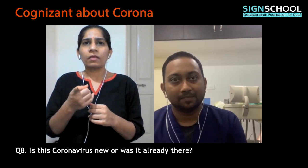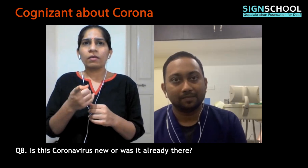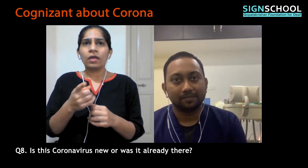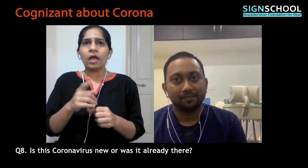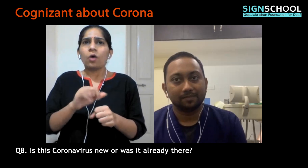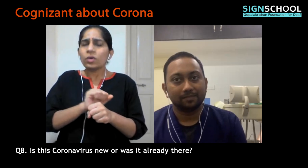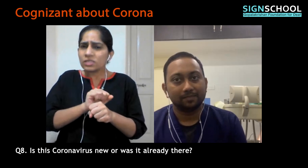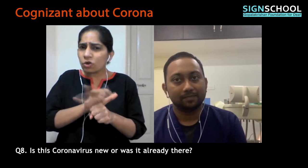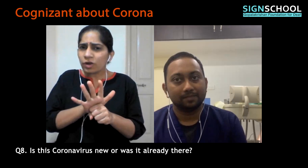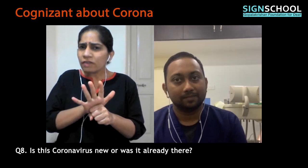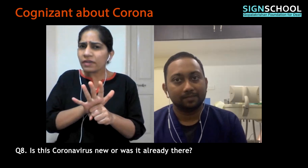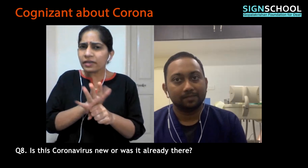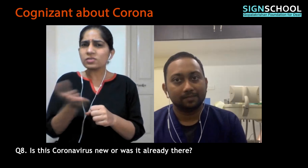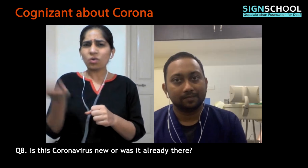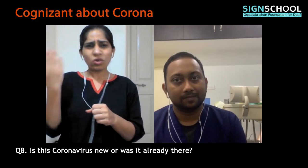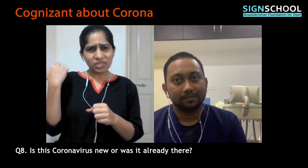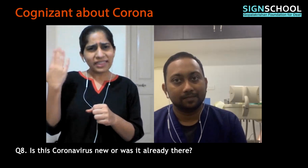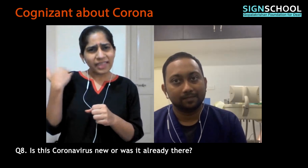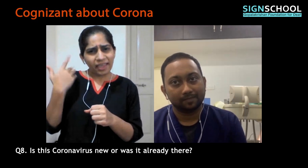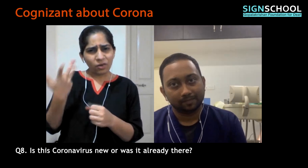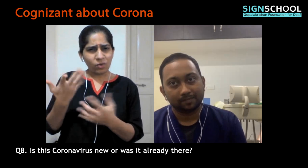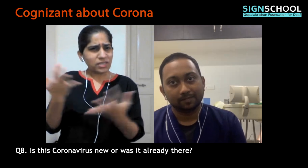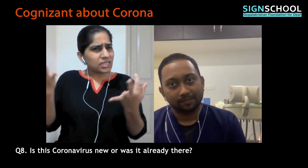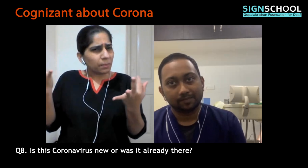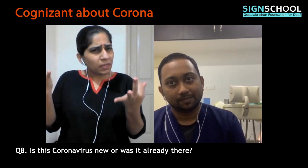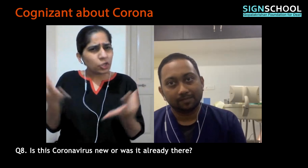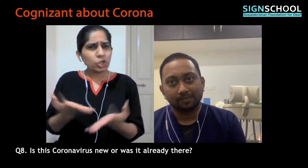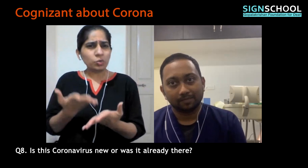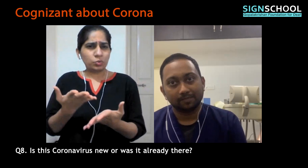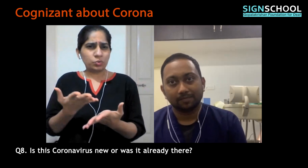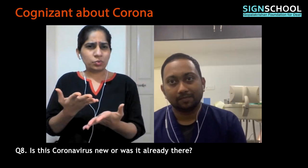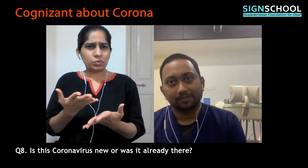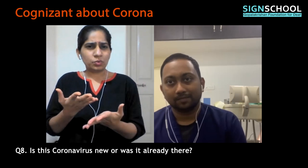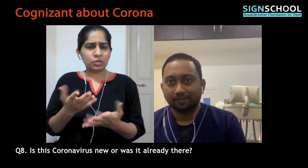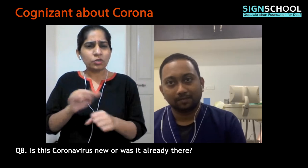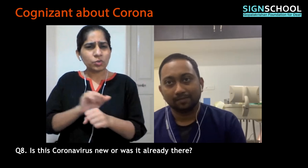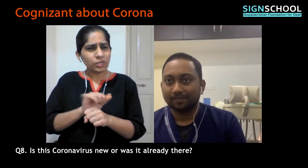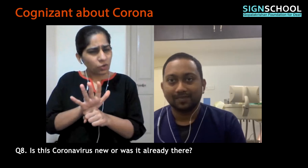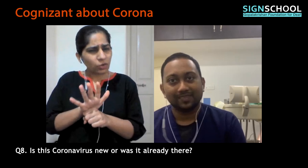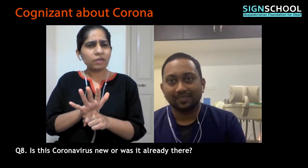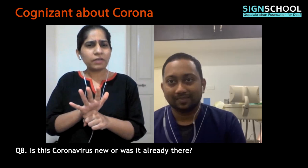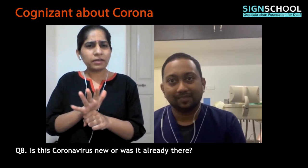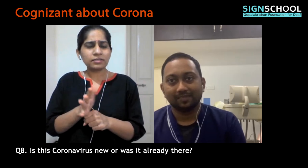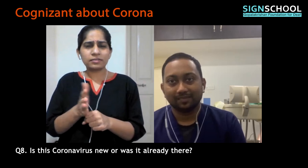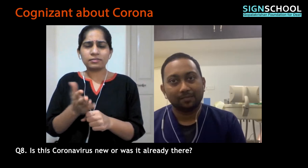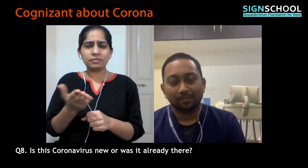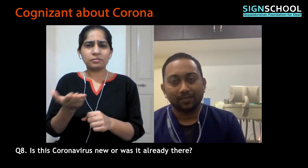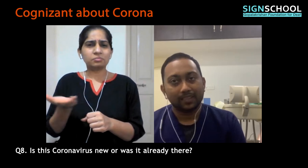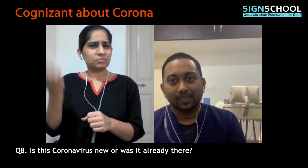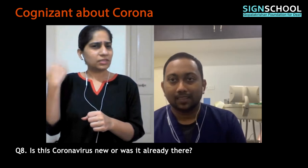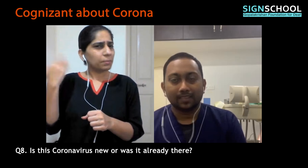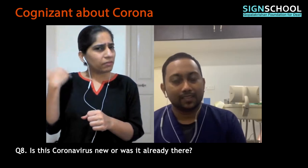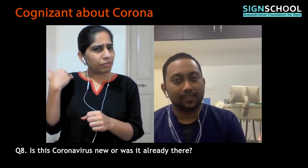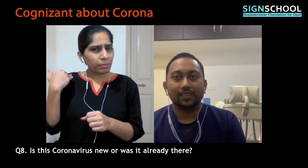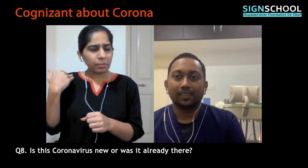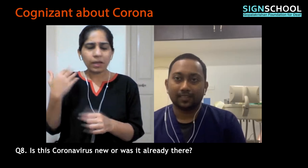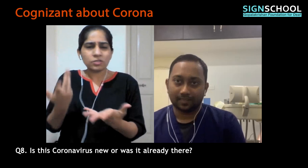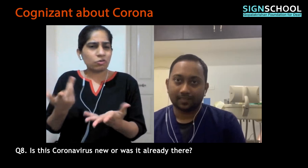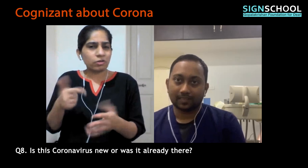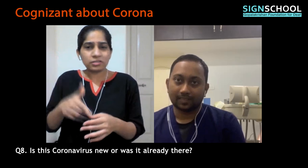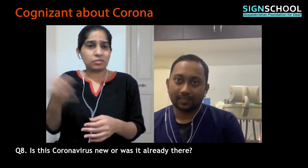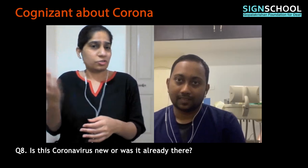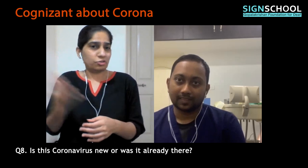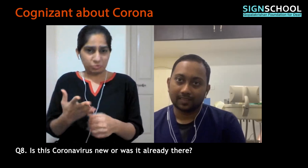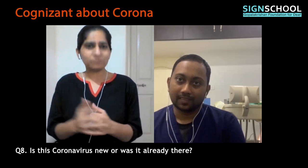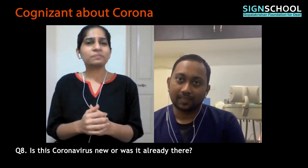was coronavirus already there, or is it something new? So is coronavirus something from the